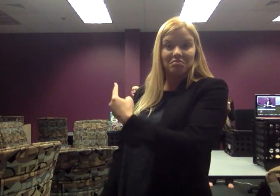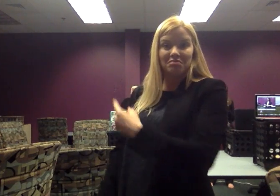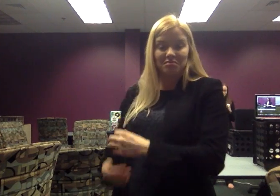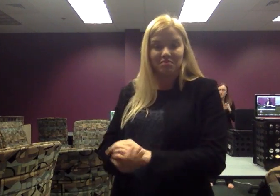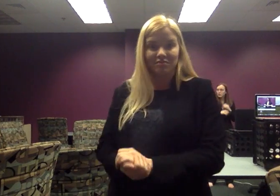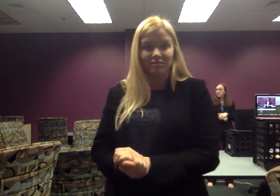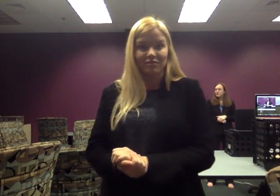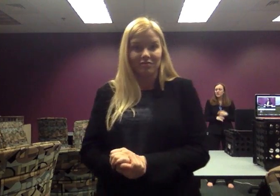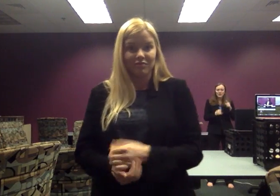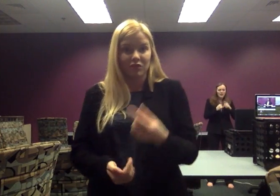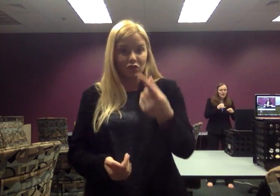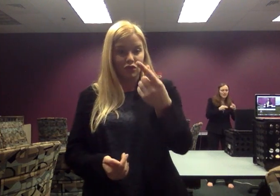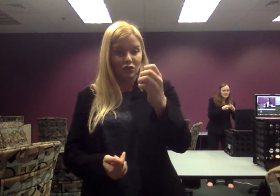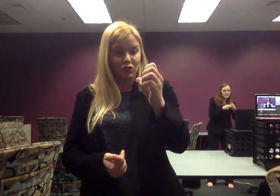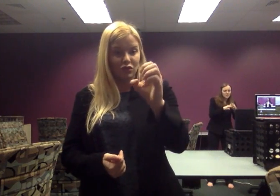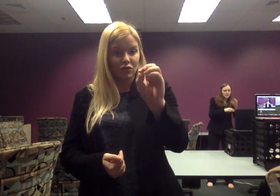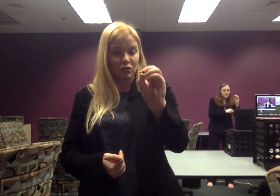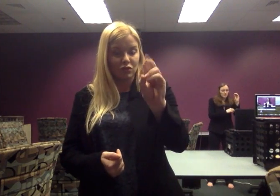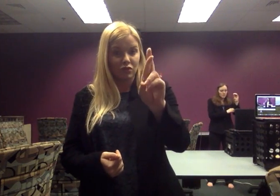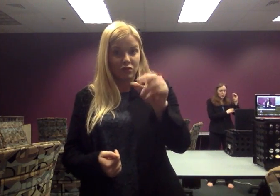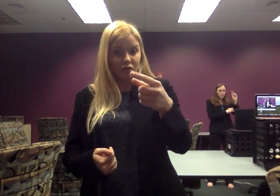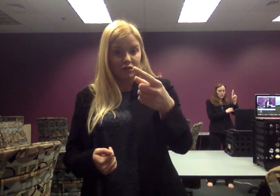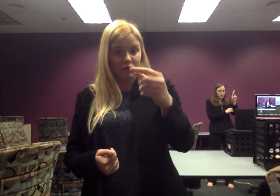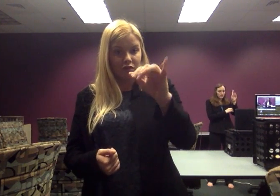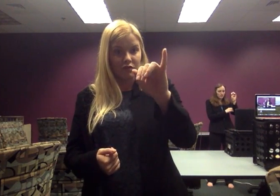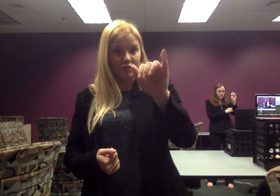O'Keeffe. I always pretend like I'm sneezing.